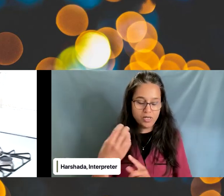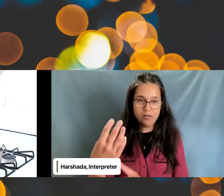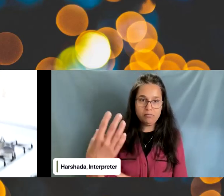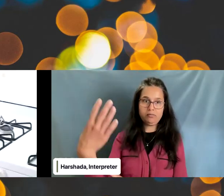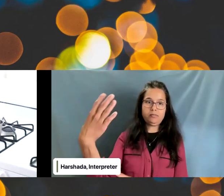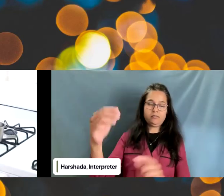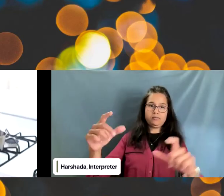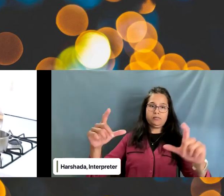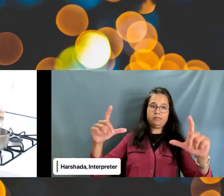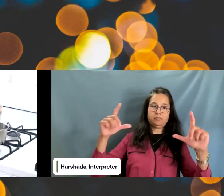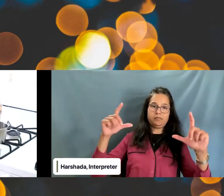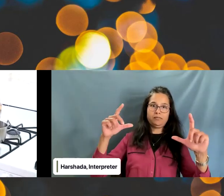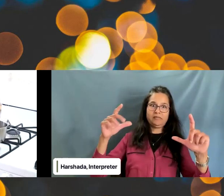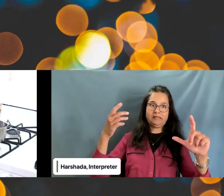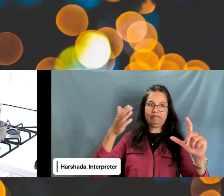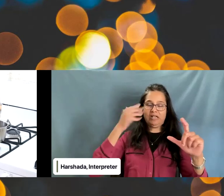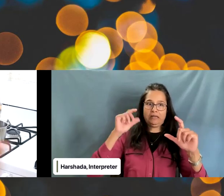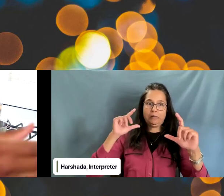So you can see what I'm doing there.